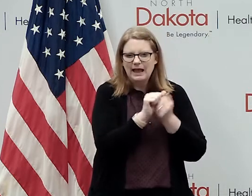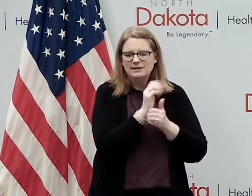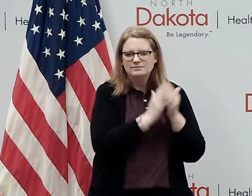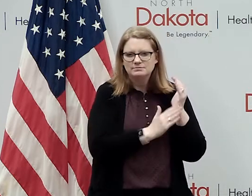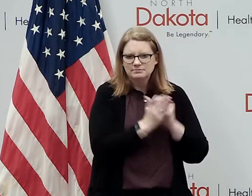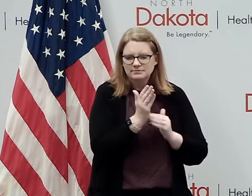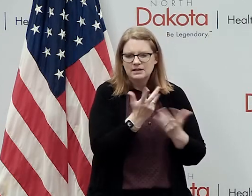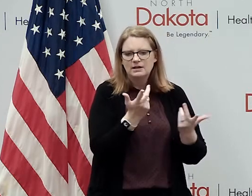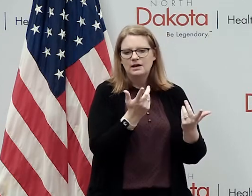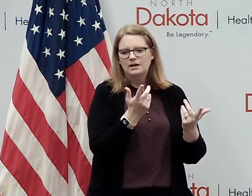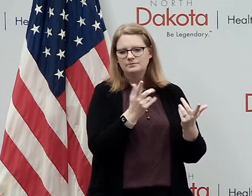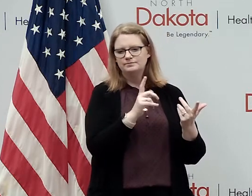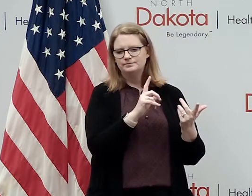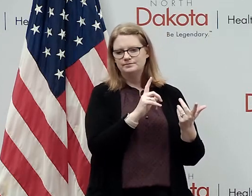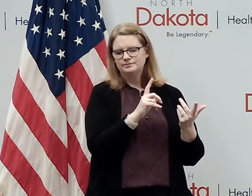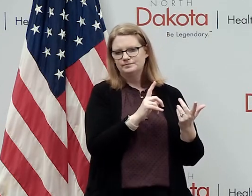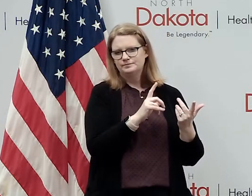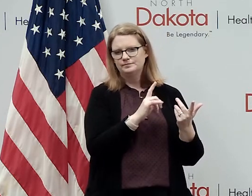specific